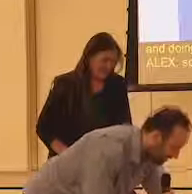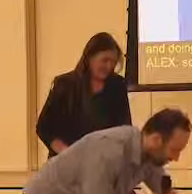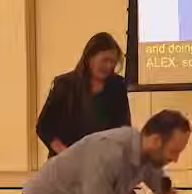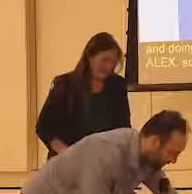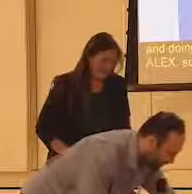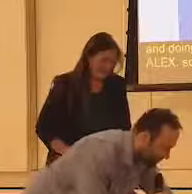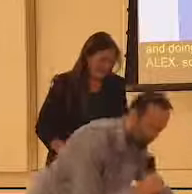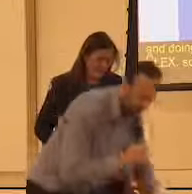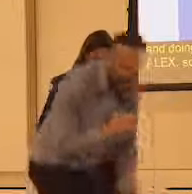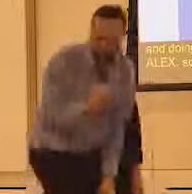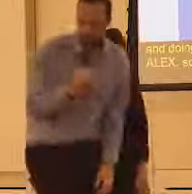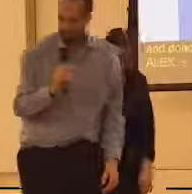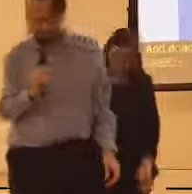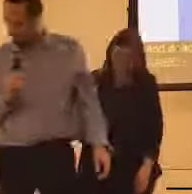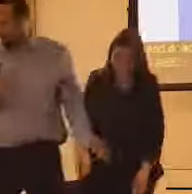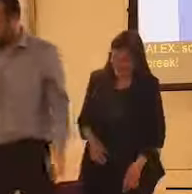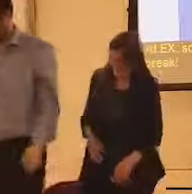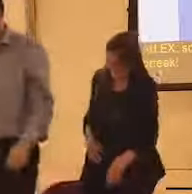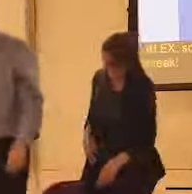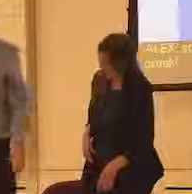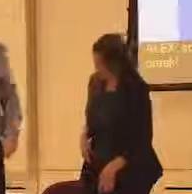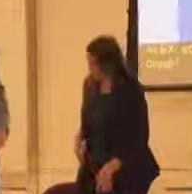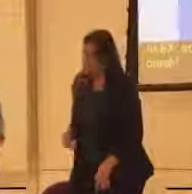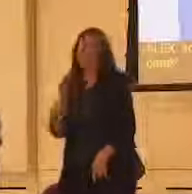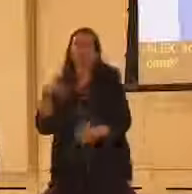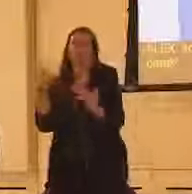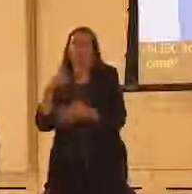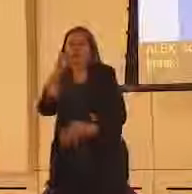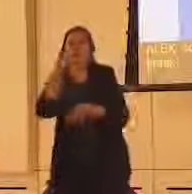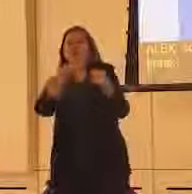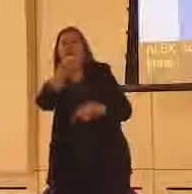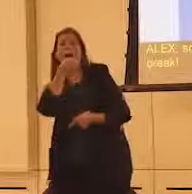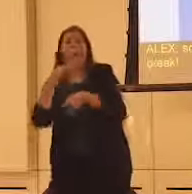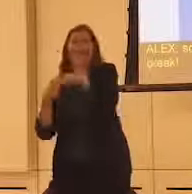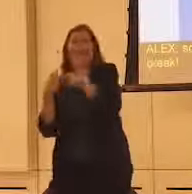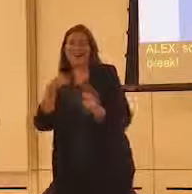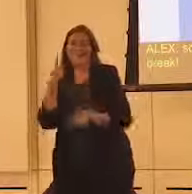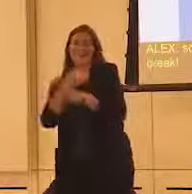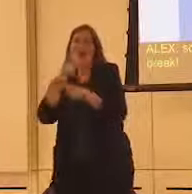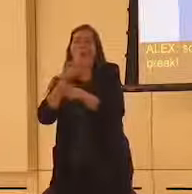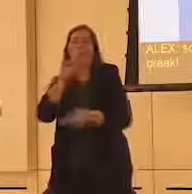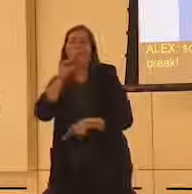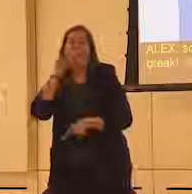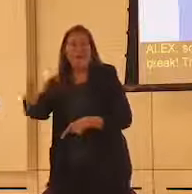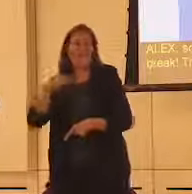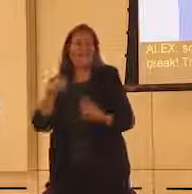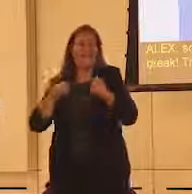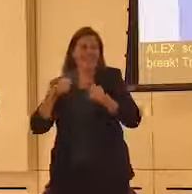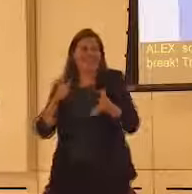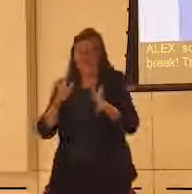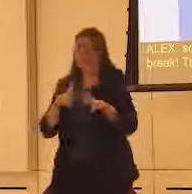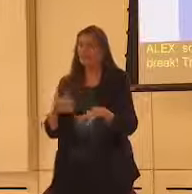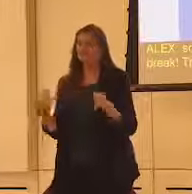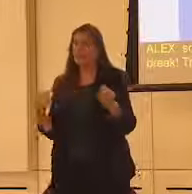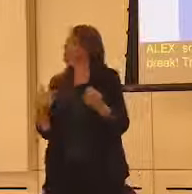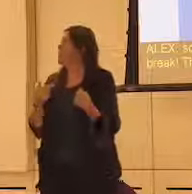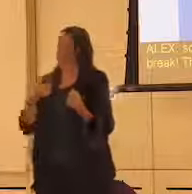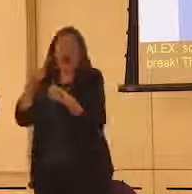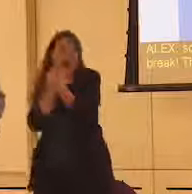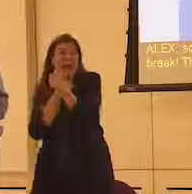Screw it. I'll just hold this one. First thing, I've jumped ahead in the queue because I have an 8-week-old